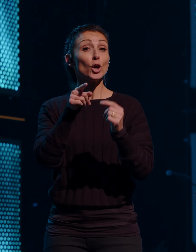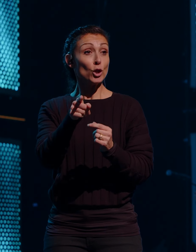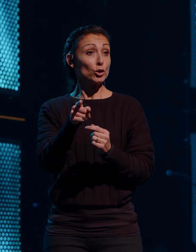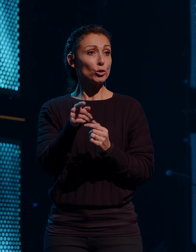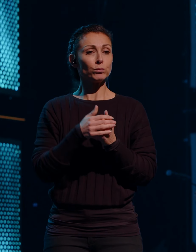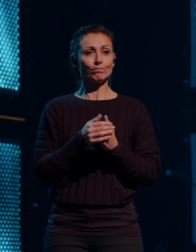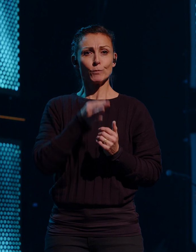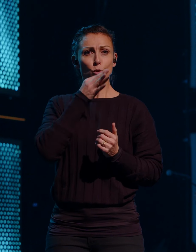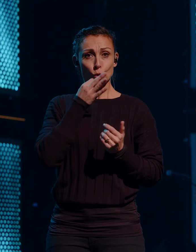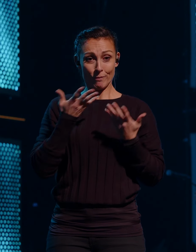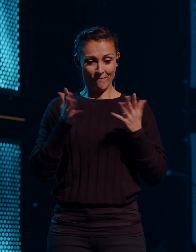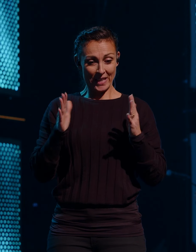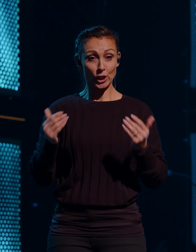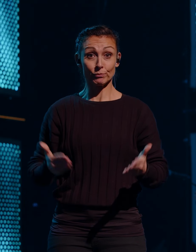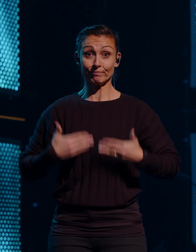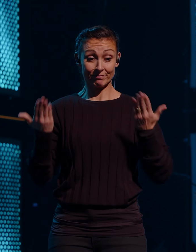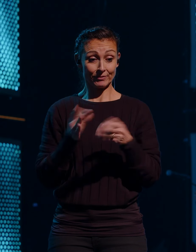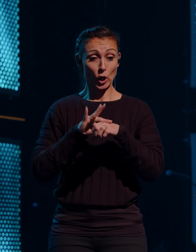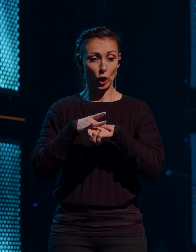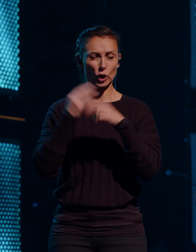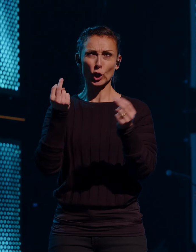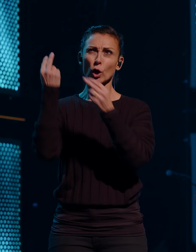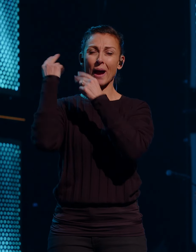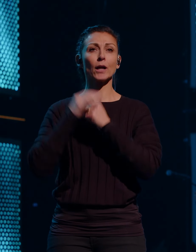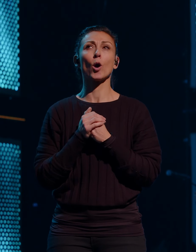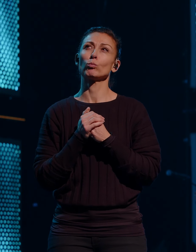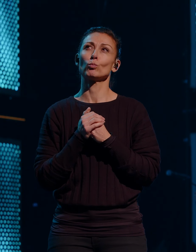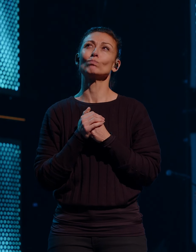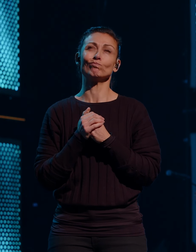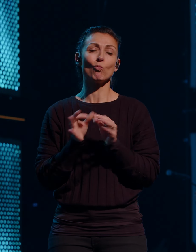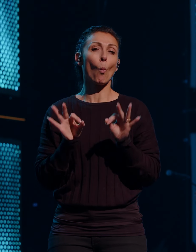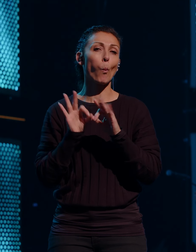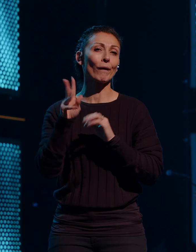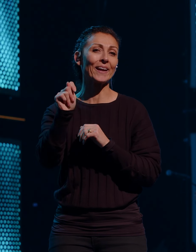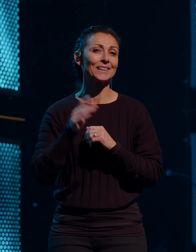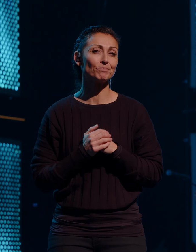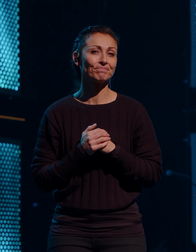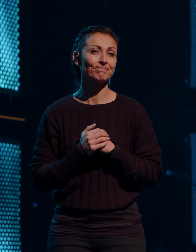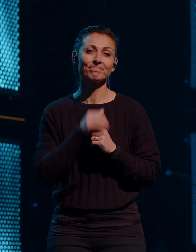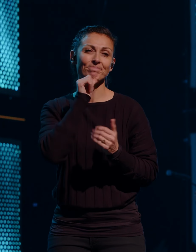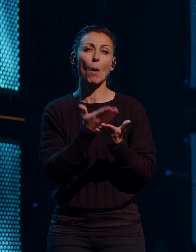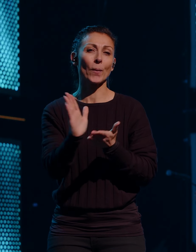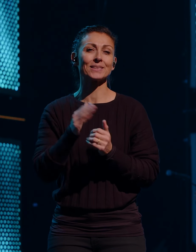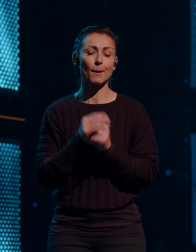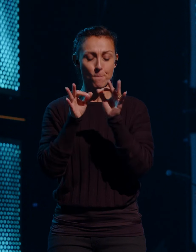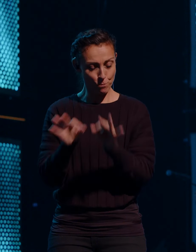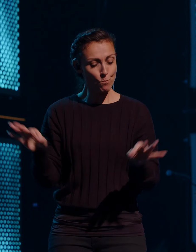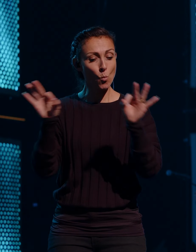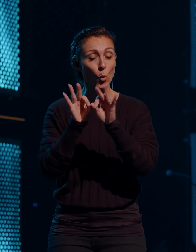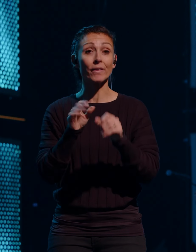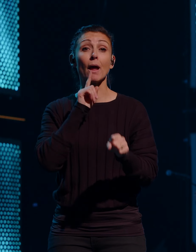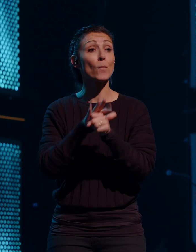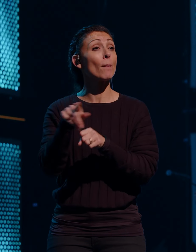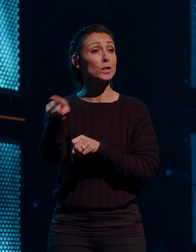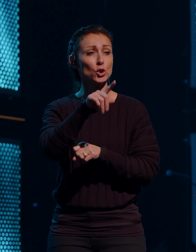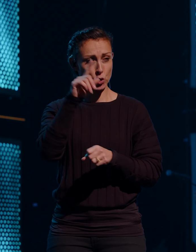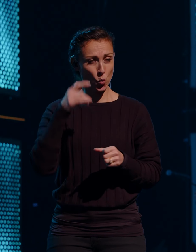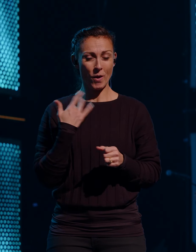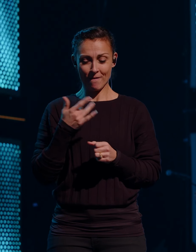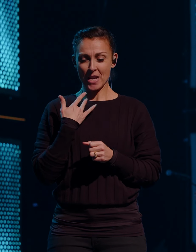you wasted time following Jesus. It will be worth it when you put him first